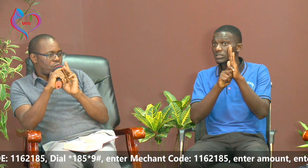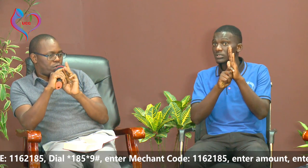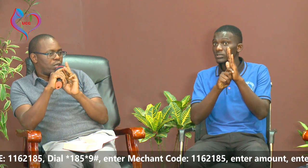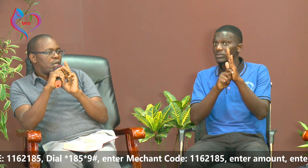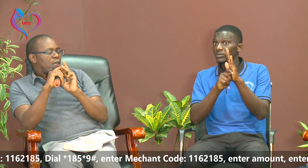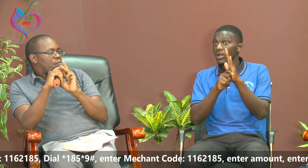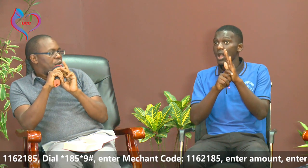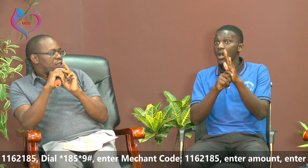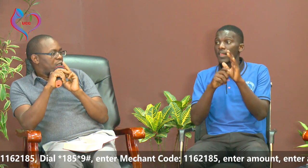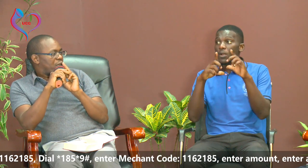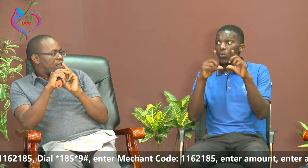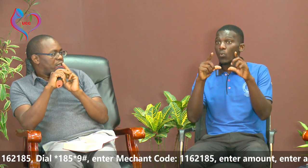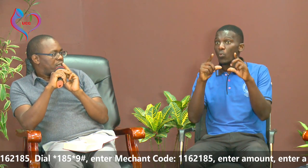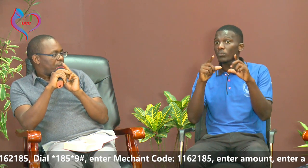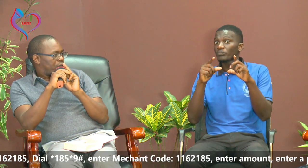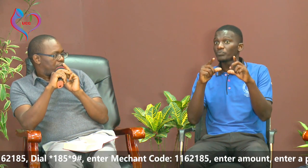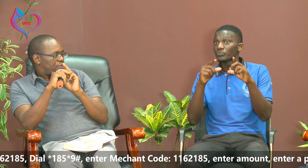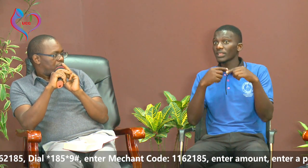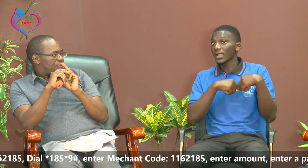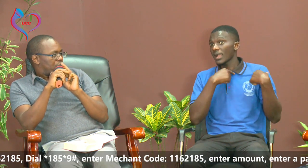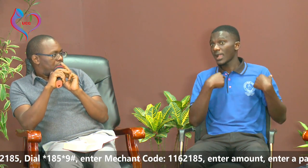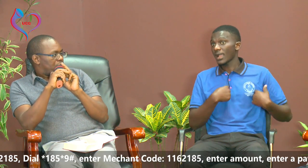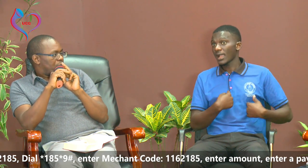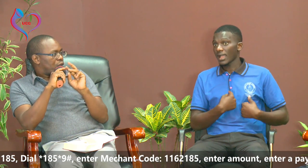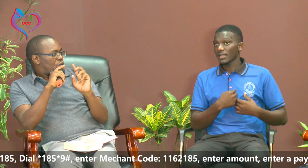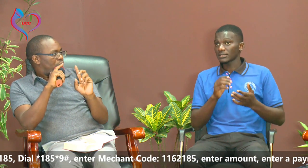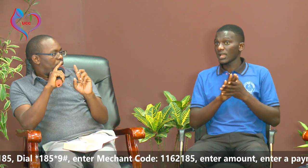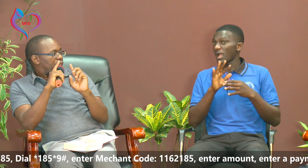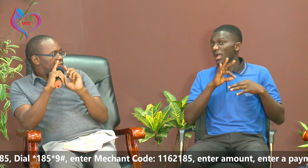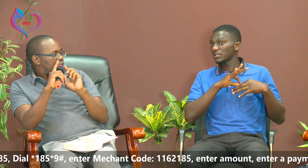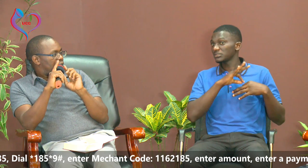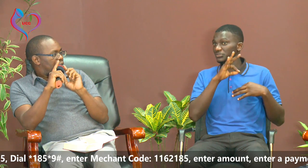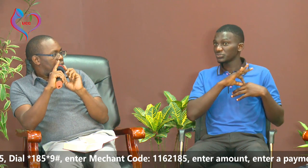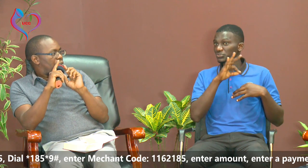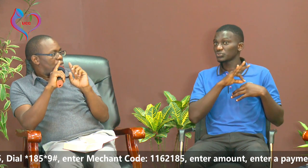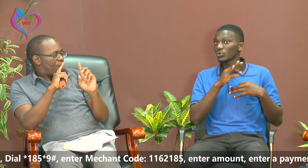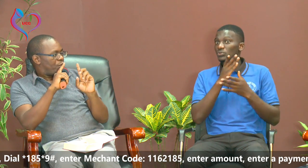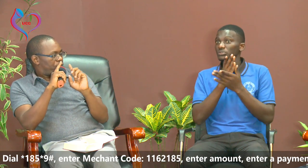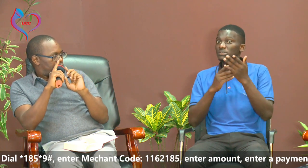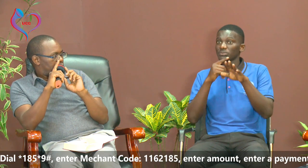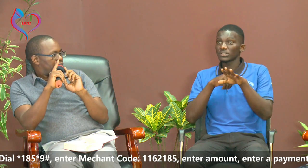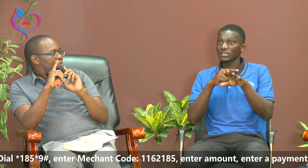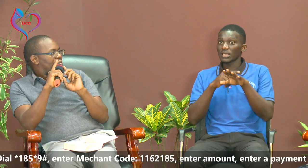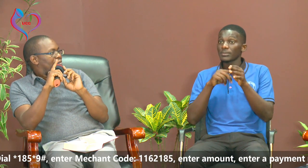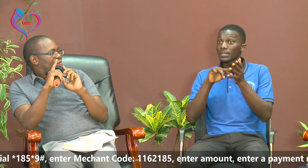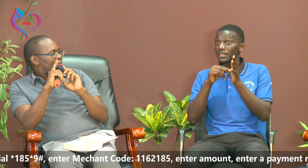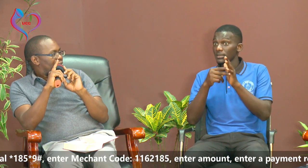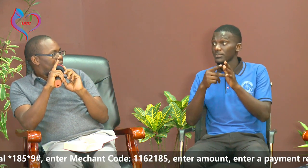soul, because they were interchangeably. Bitero kubanga bategeza bulamu bwa muntu. Ti ememe no